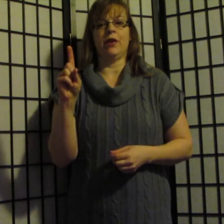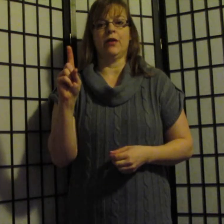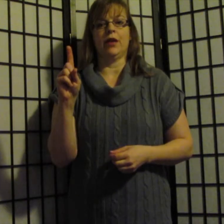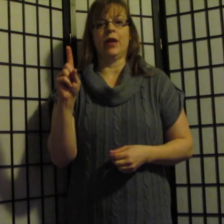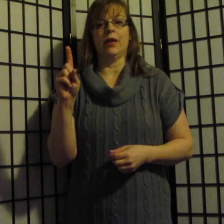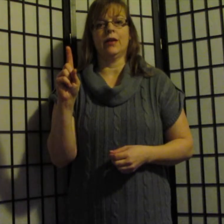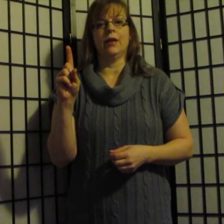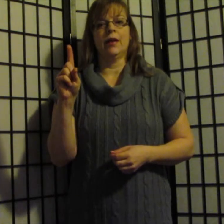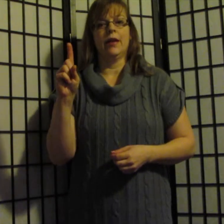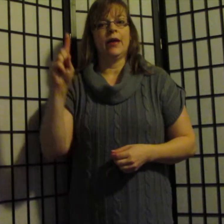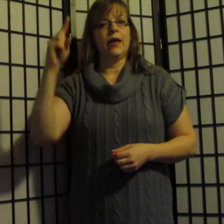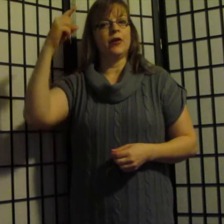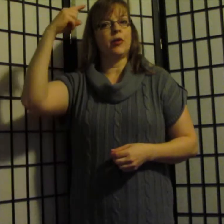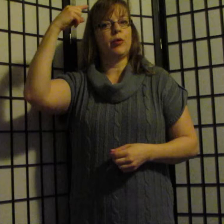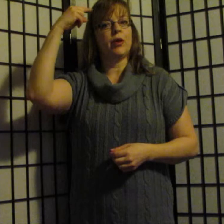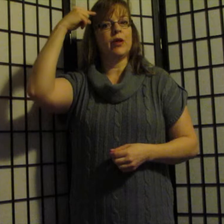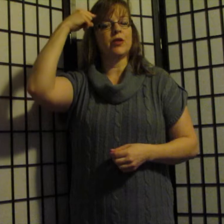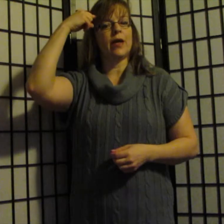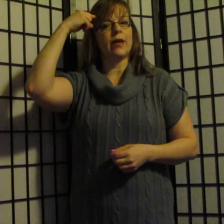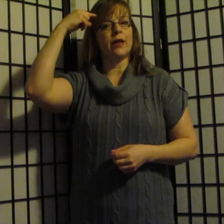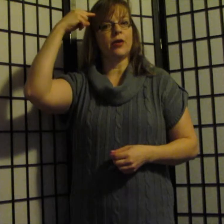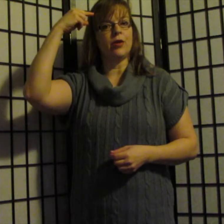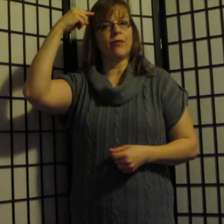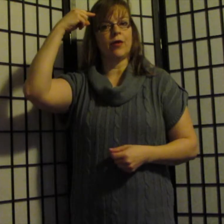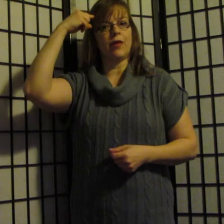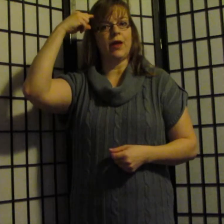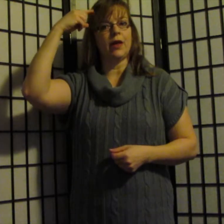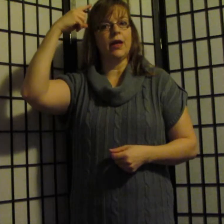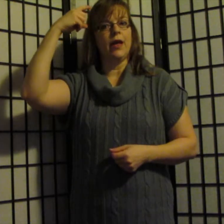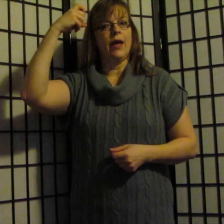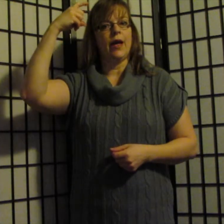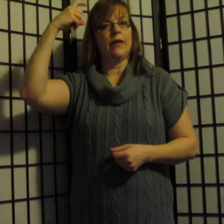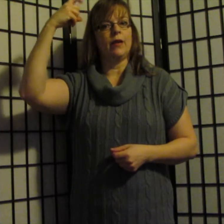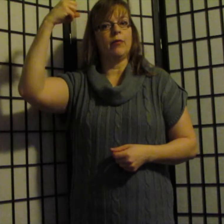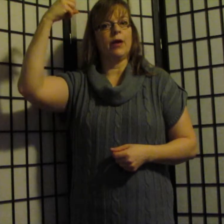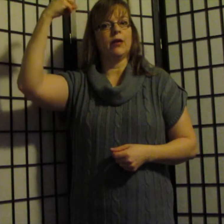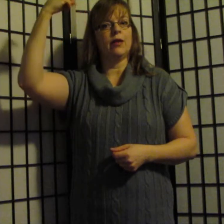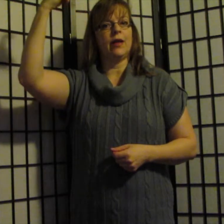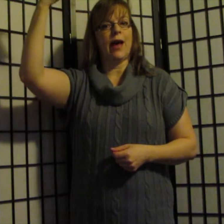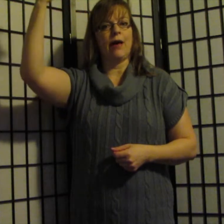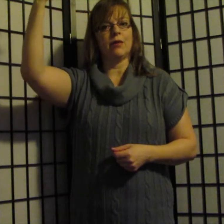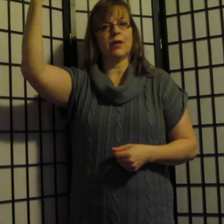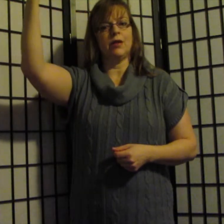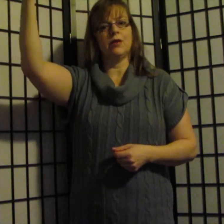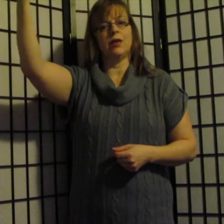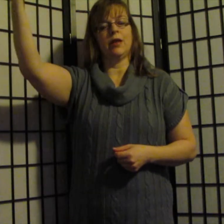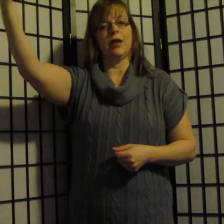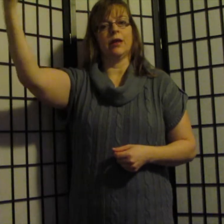finger again. And you're going to put it at your head like you did for think, and then wiggle it out into the air.